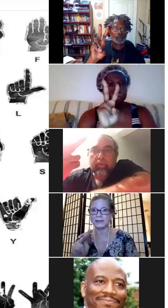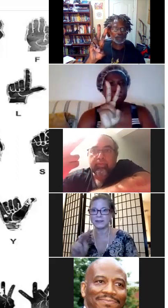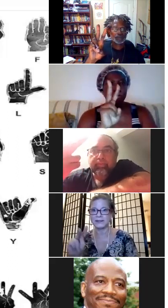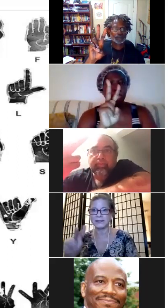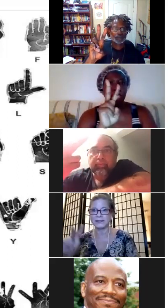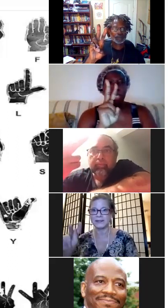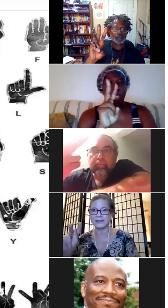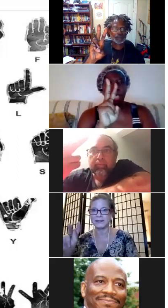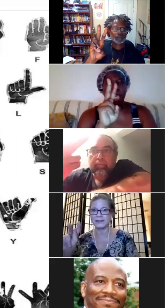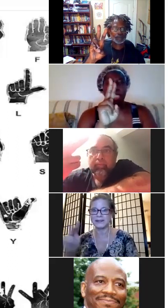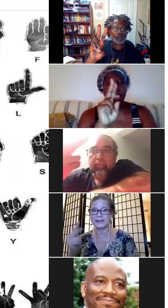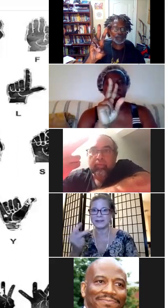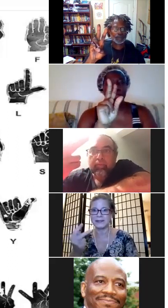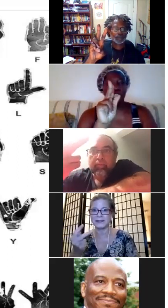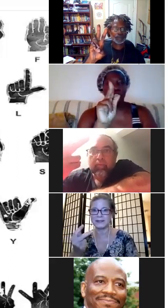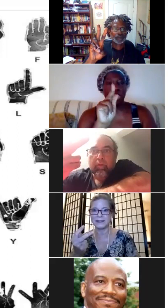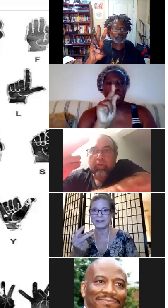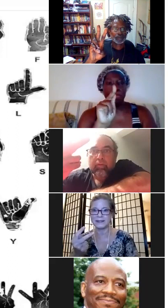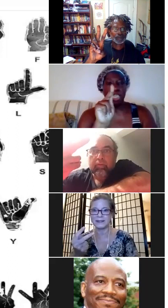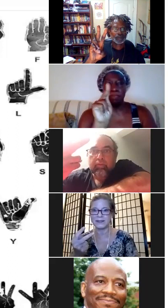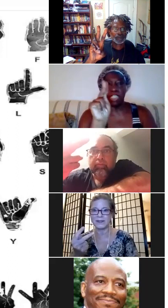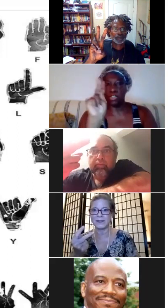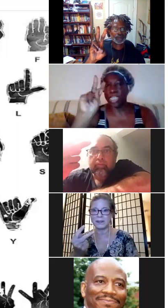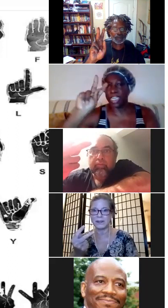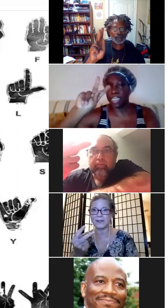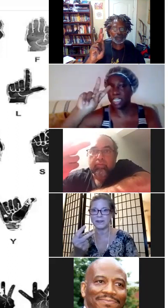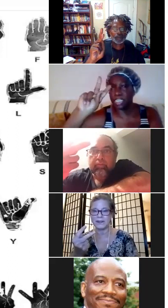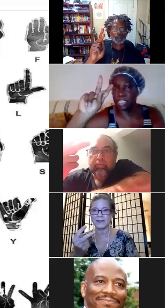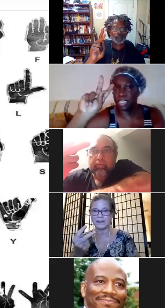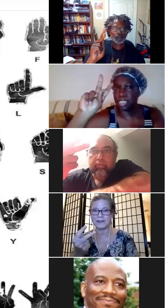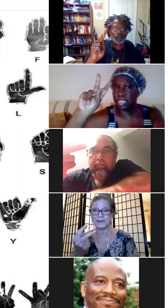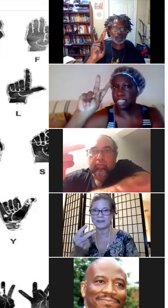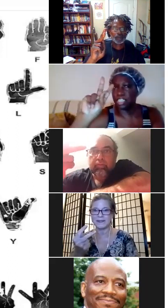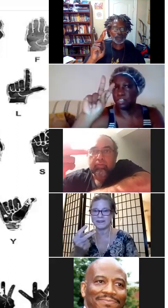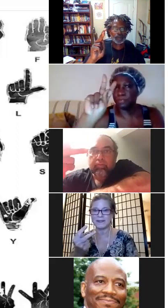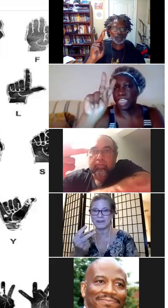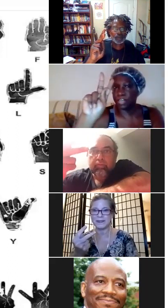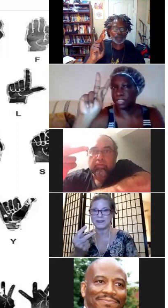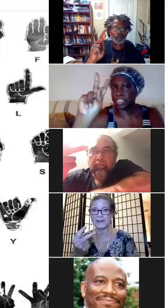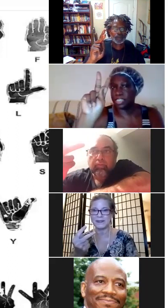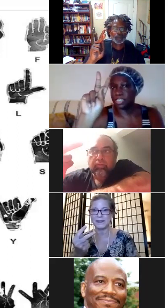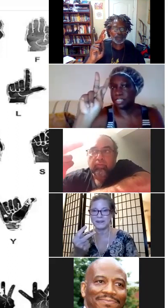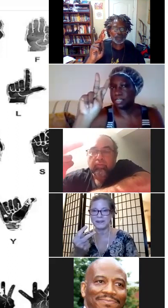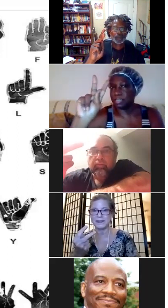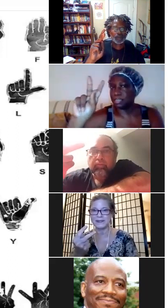up, and then you put your thumb in between the 2 fingers.